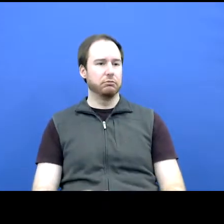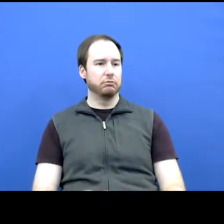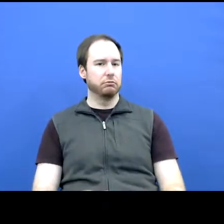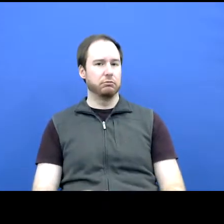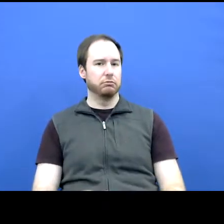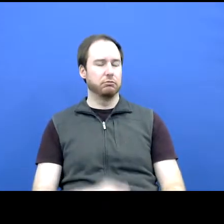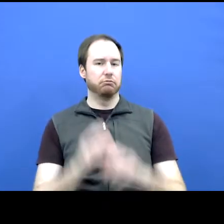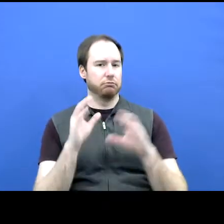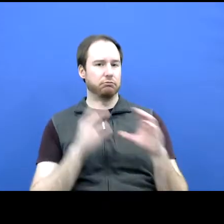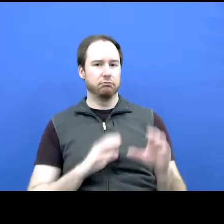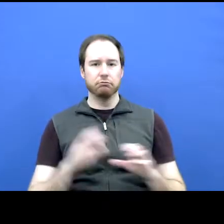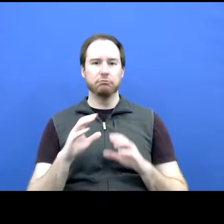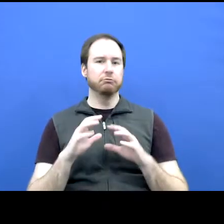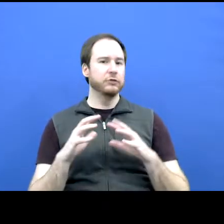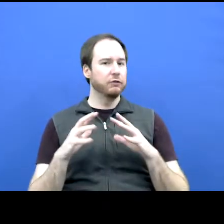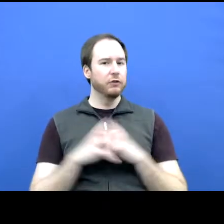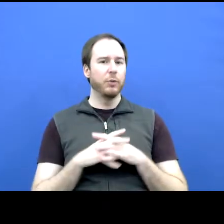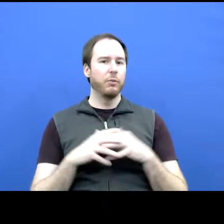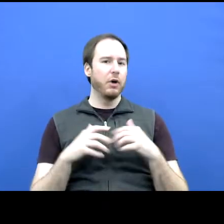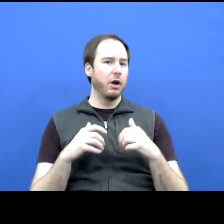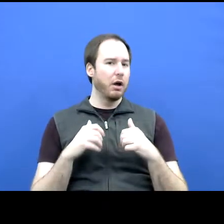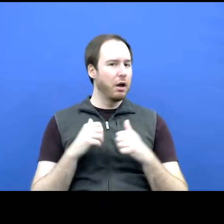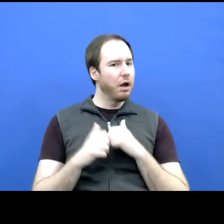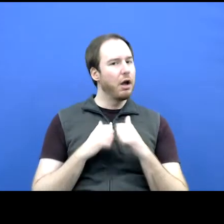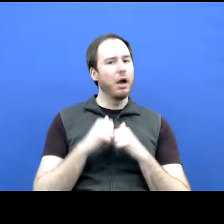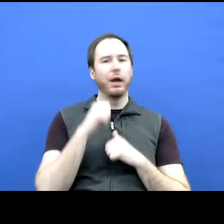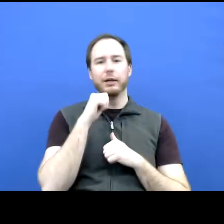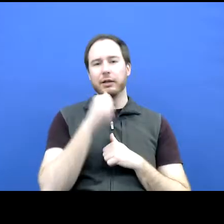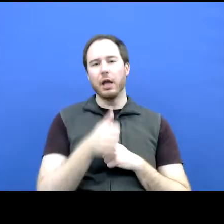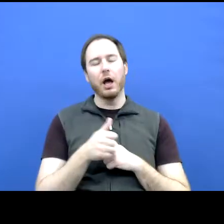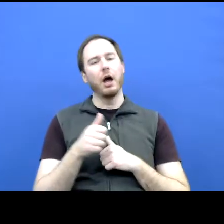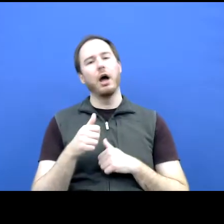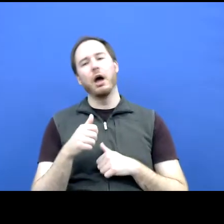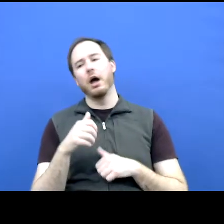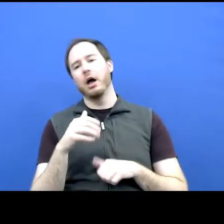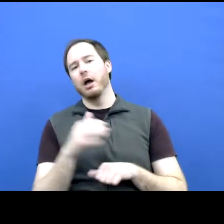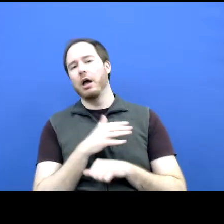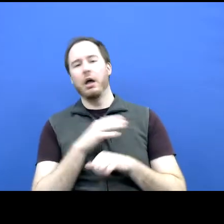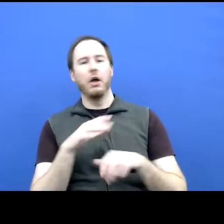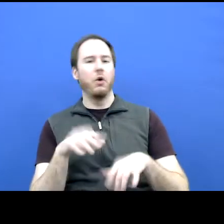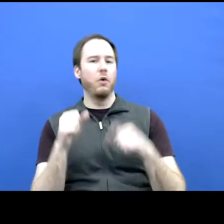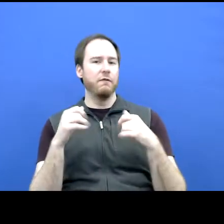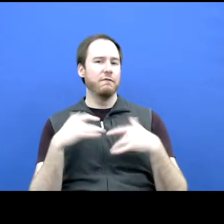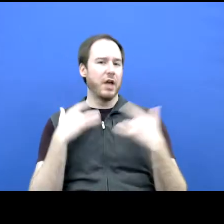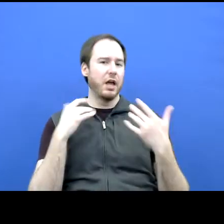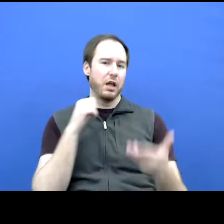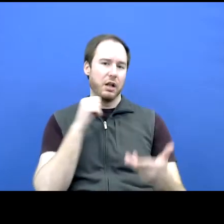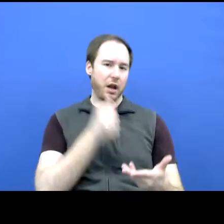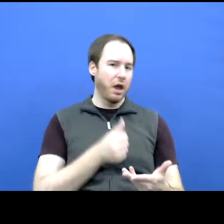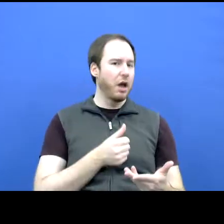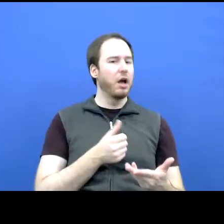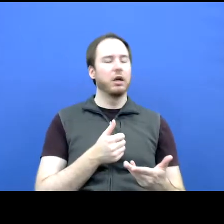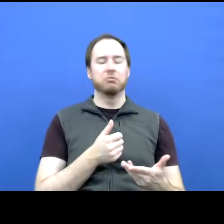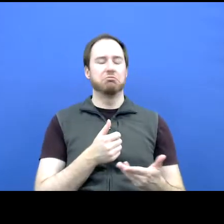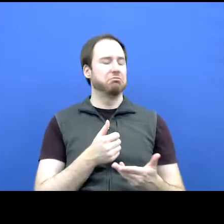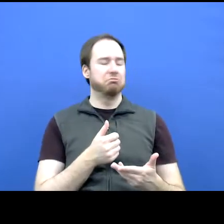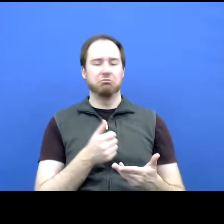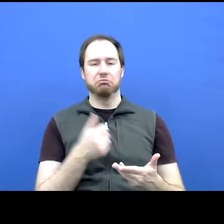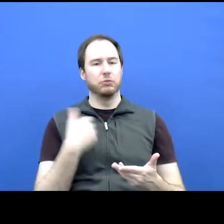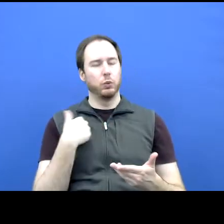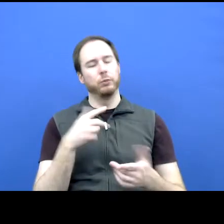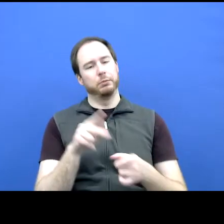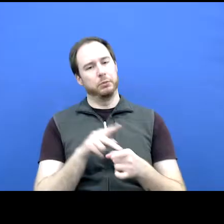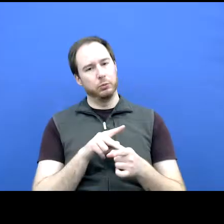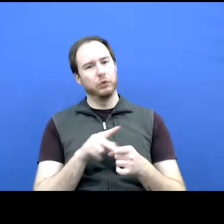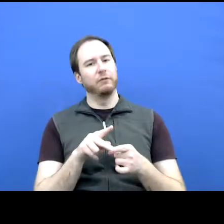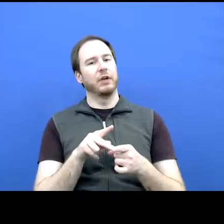No late night football games or loud music or any other things, that might happen. We are